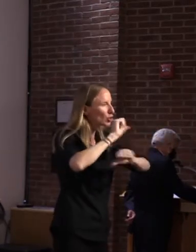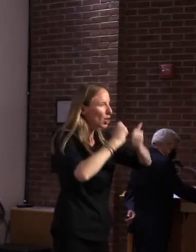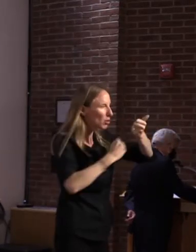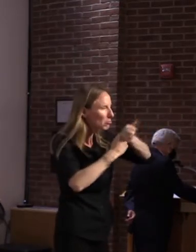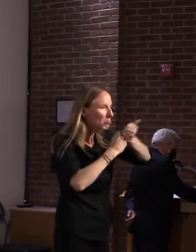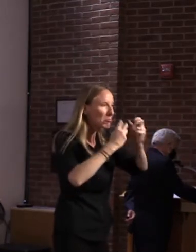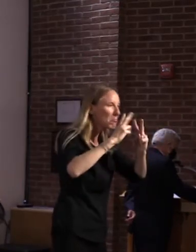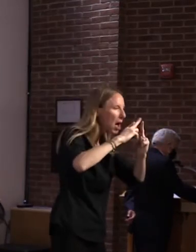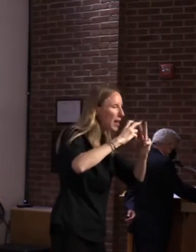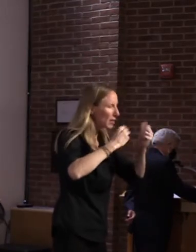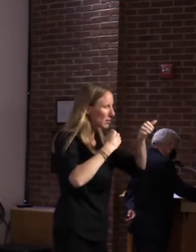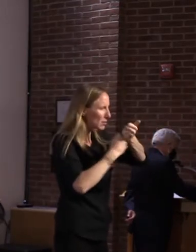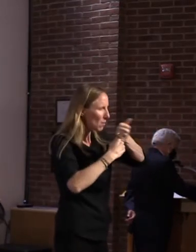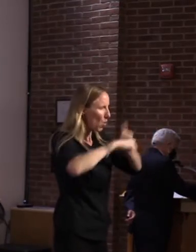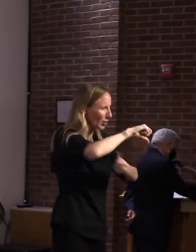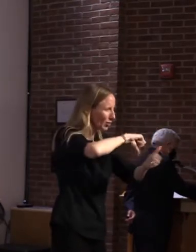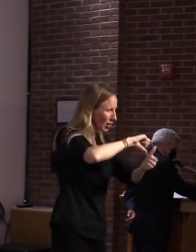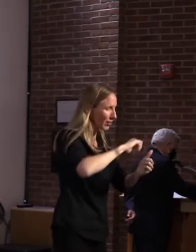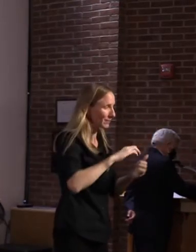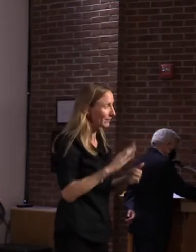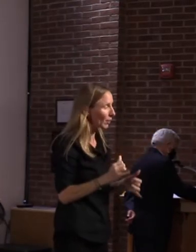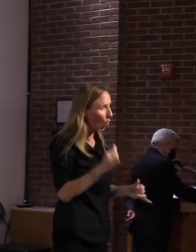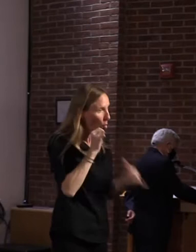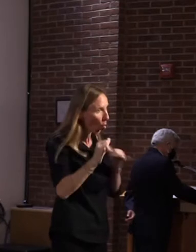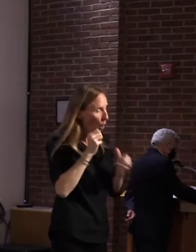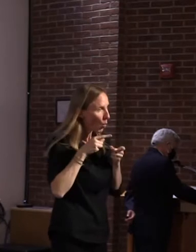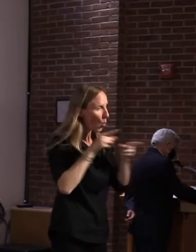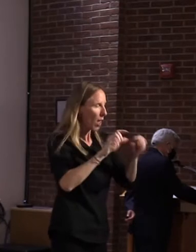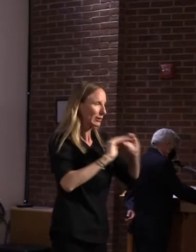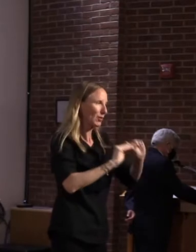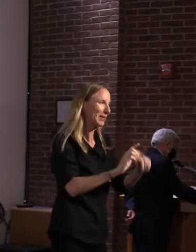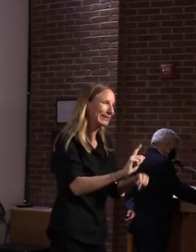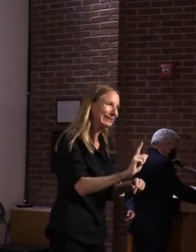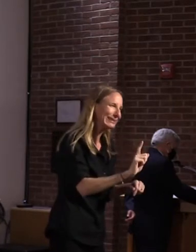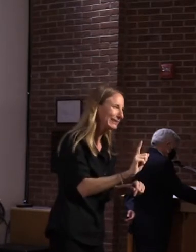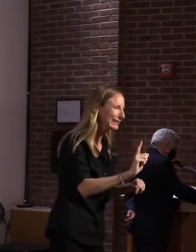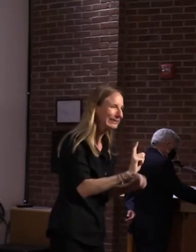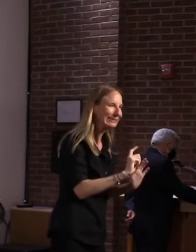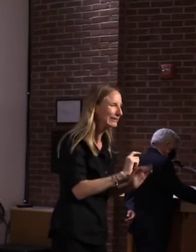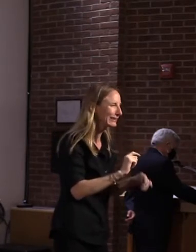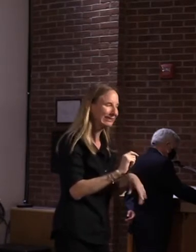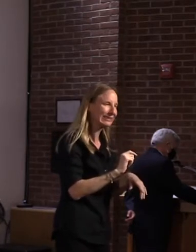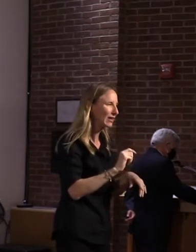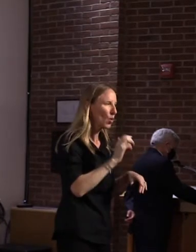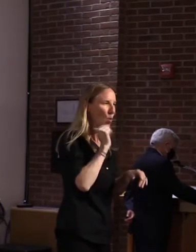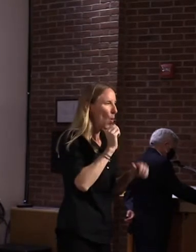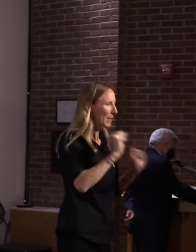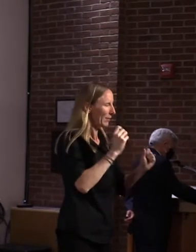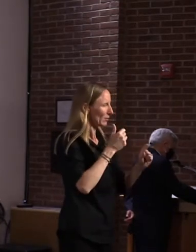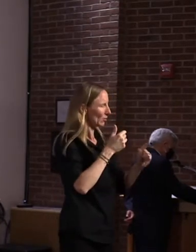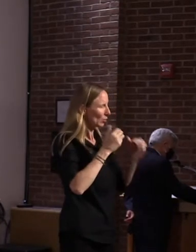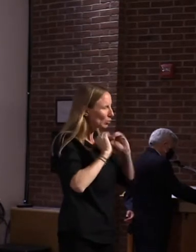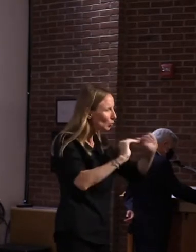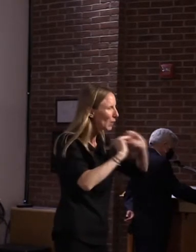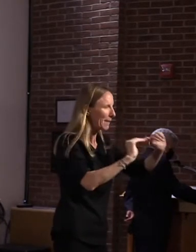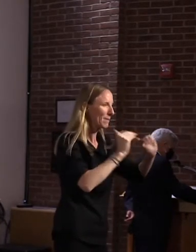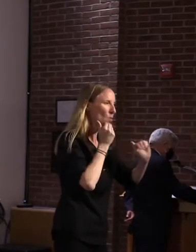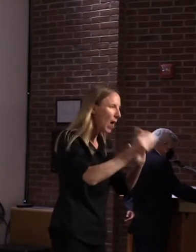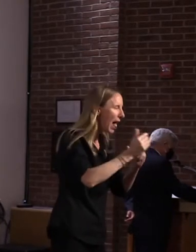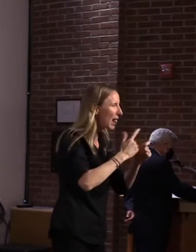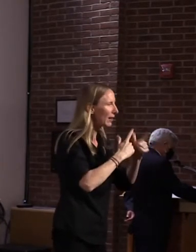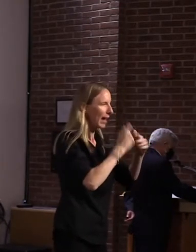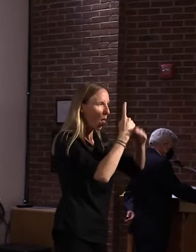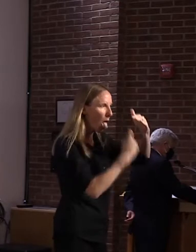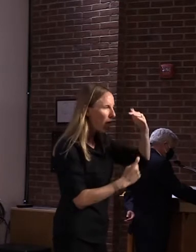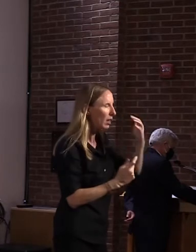Goes without saying to not use alcohol while swimming, as it will alter your response and your reasoning in an emergency.